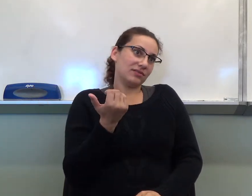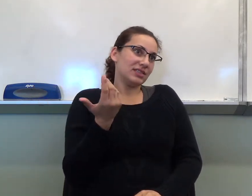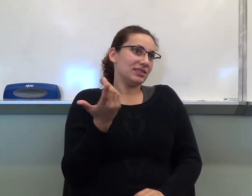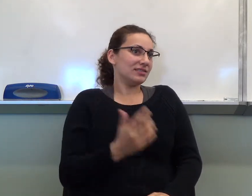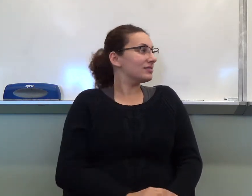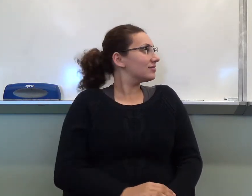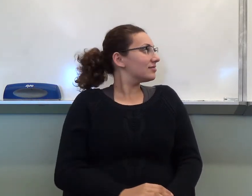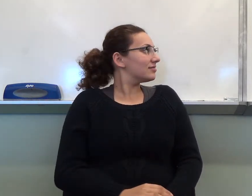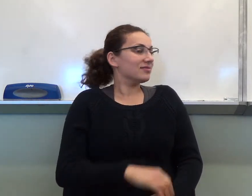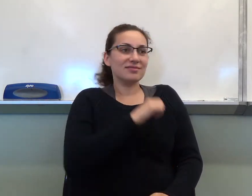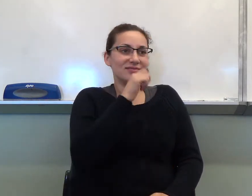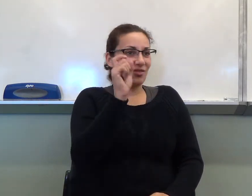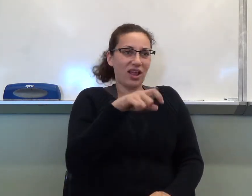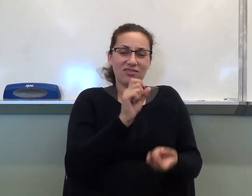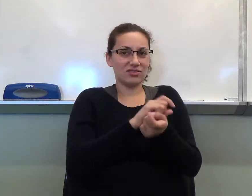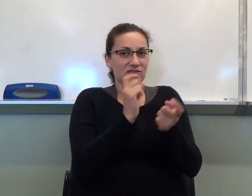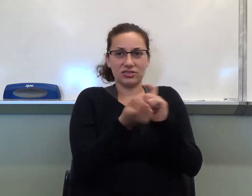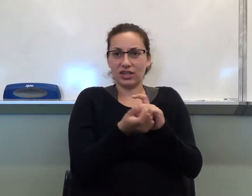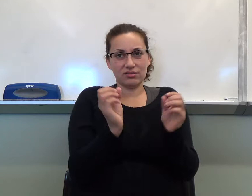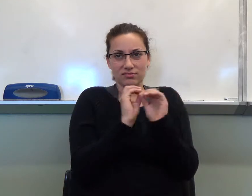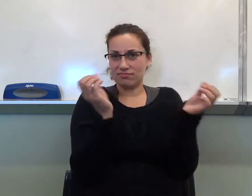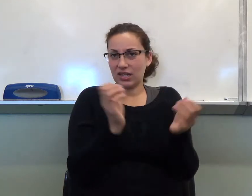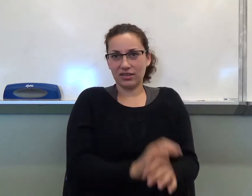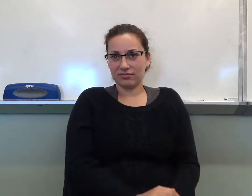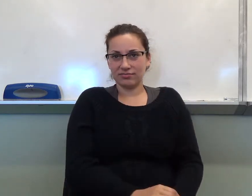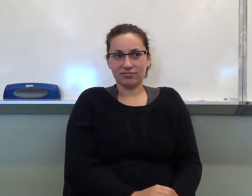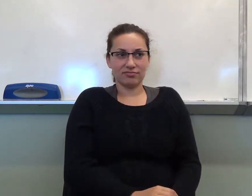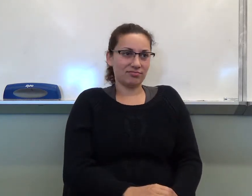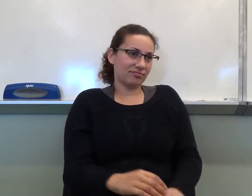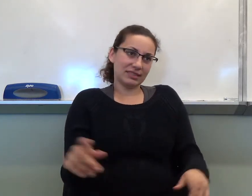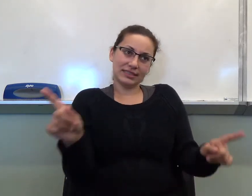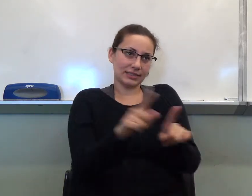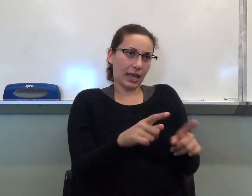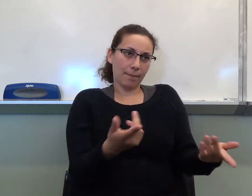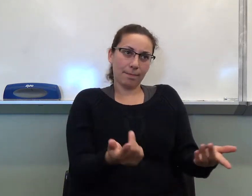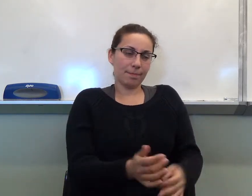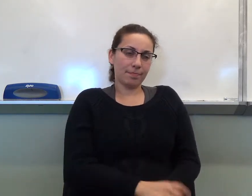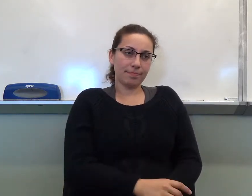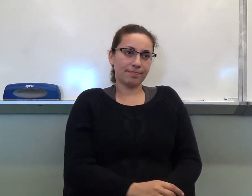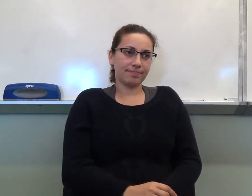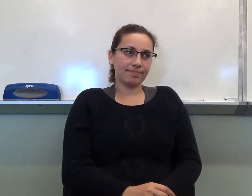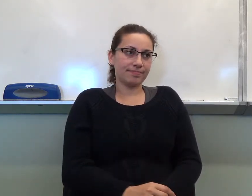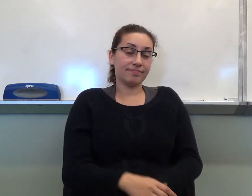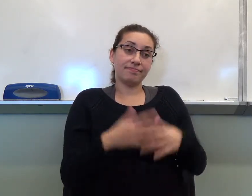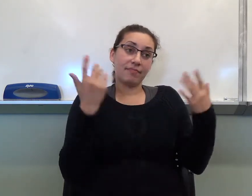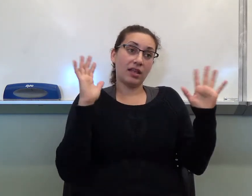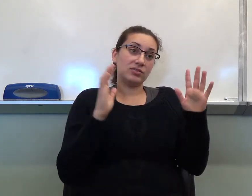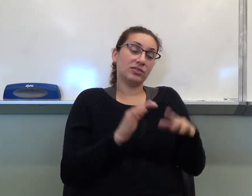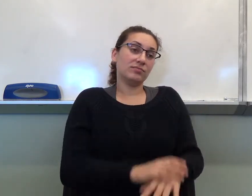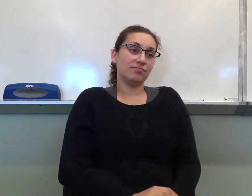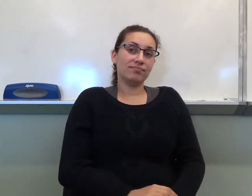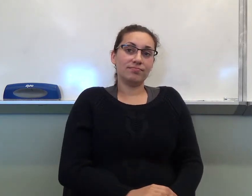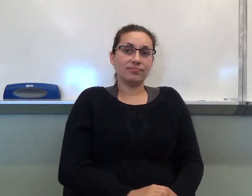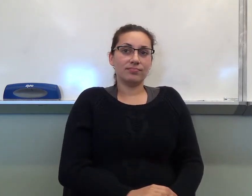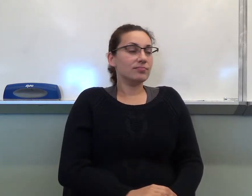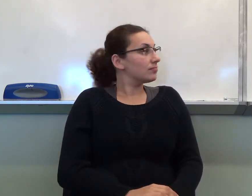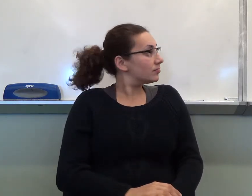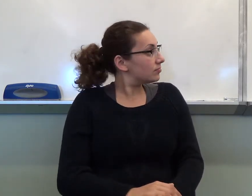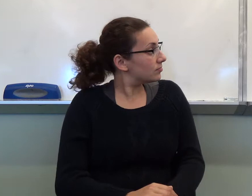even have to do any decimal points, huh? Obviously, they're the same thing. So that's it. So let's go